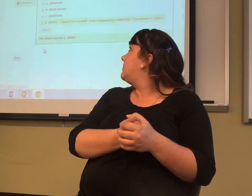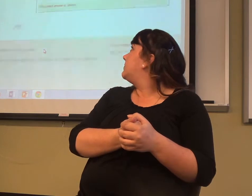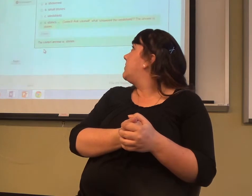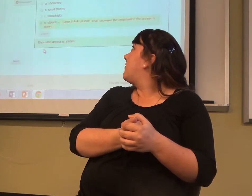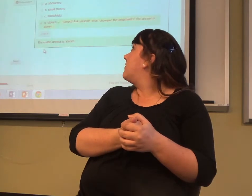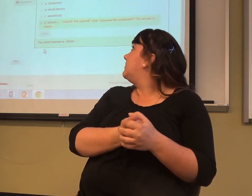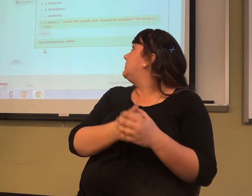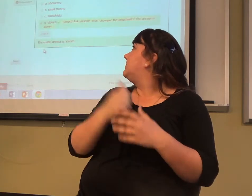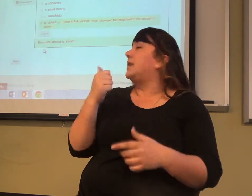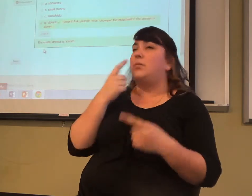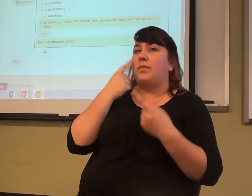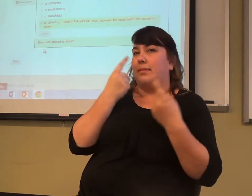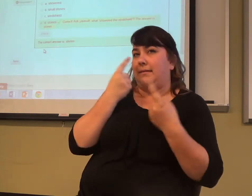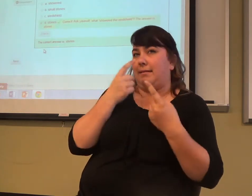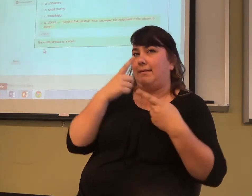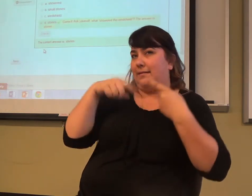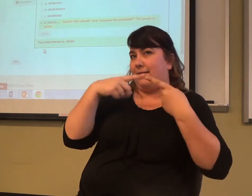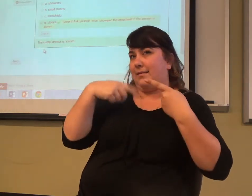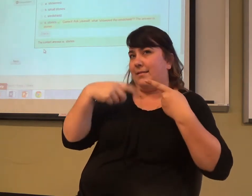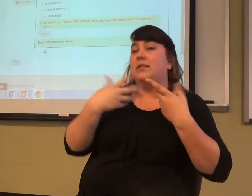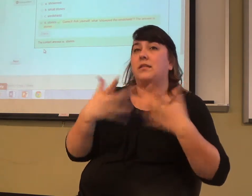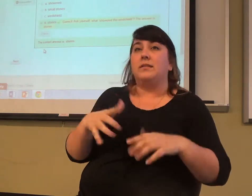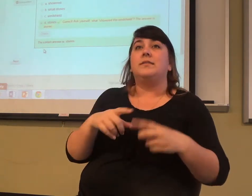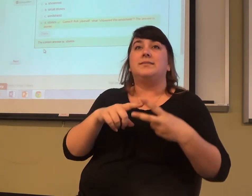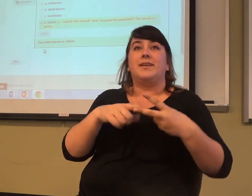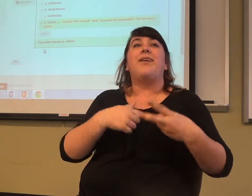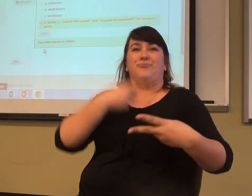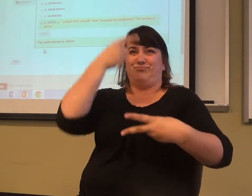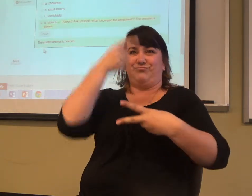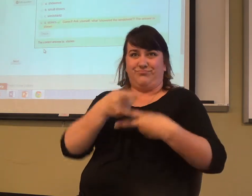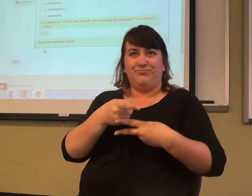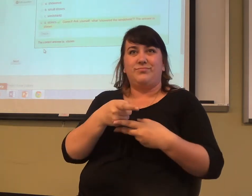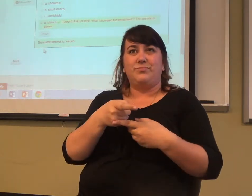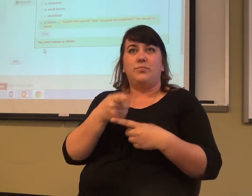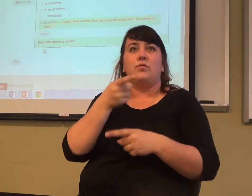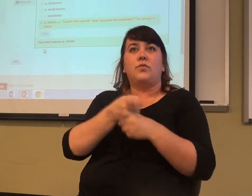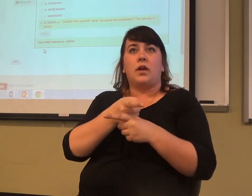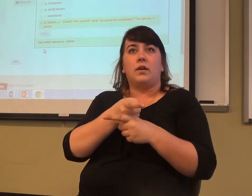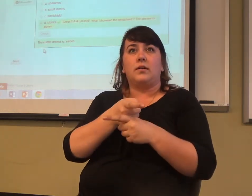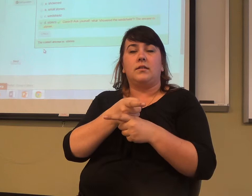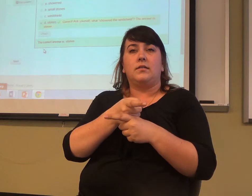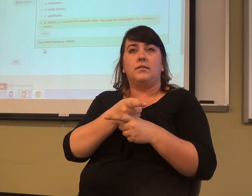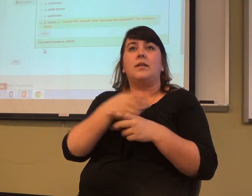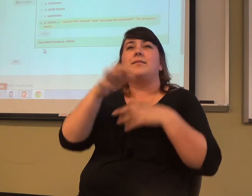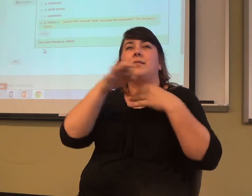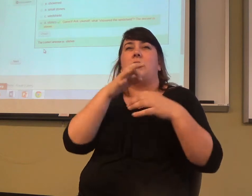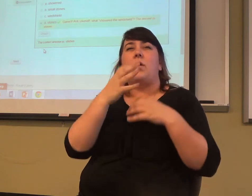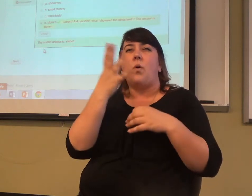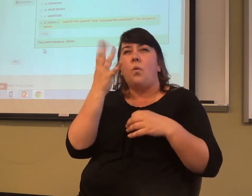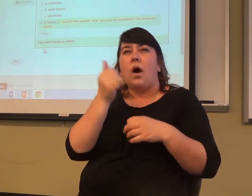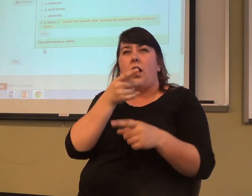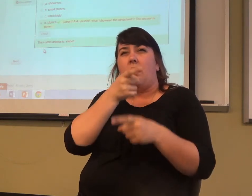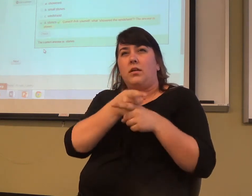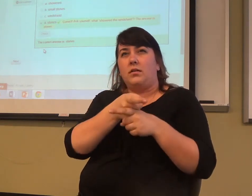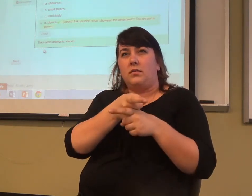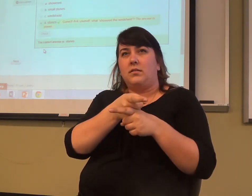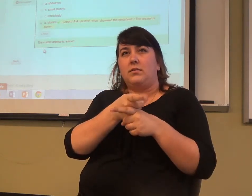It's thinking, okay. It tells me that I got it correct. It tells me a little bit about why I got it correct, so I can use that feedback